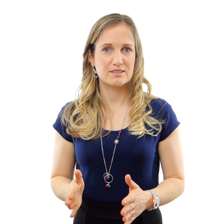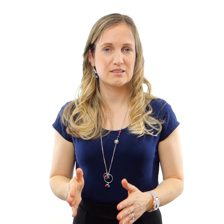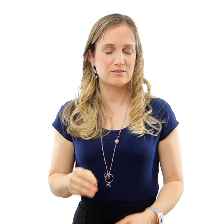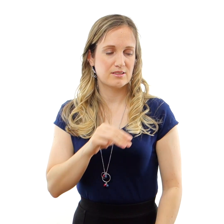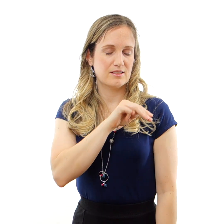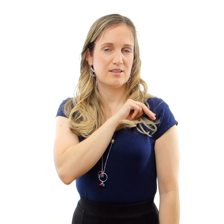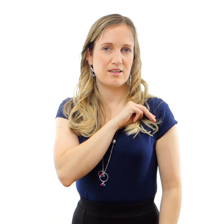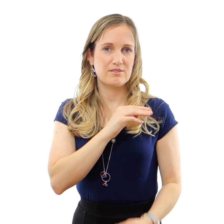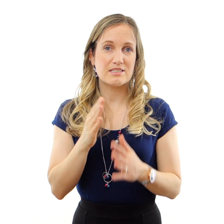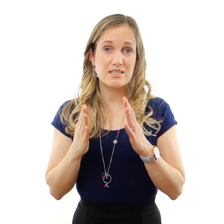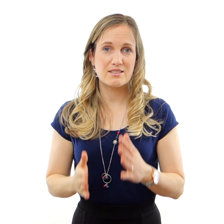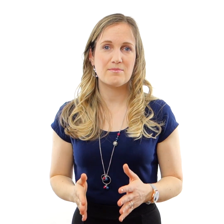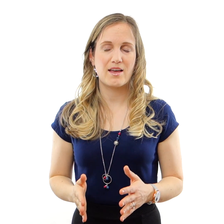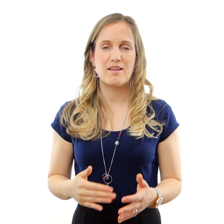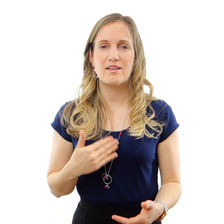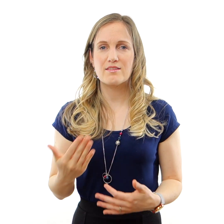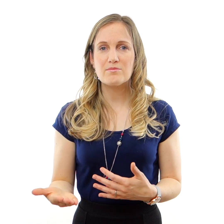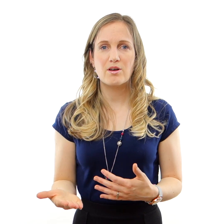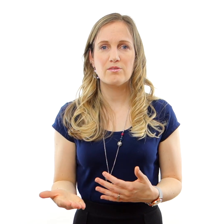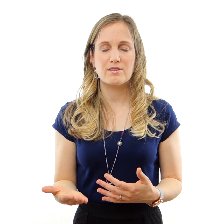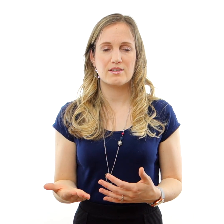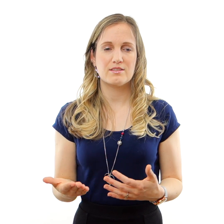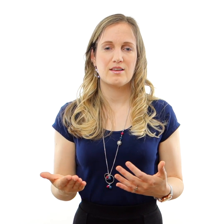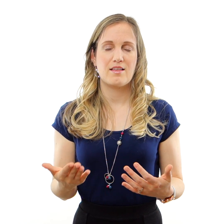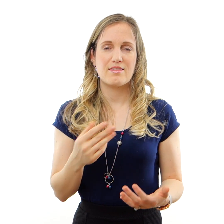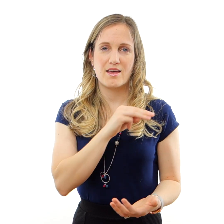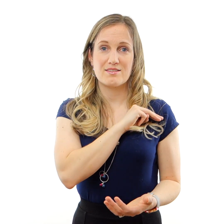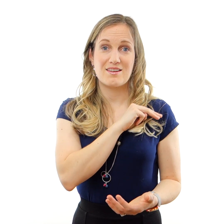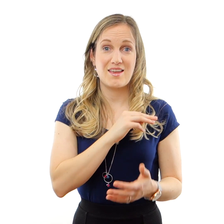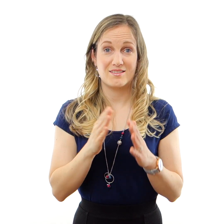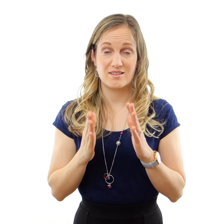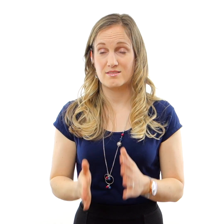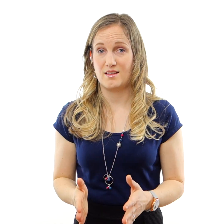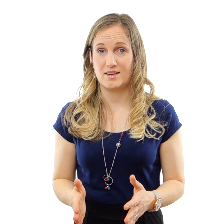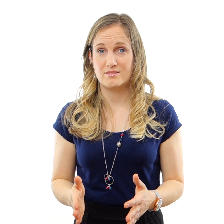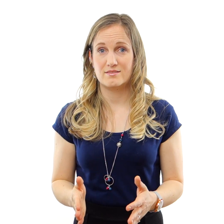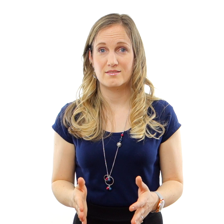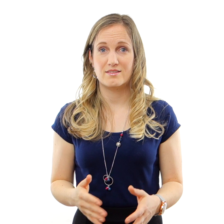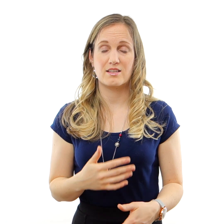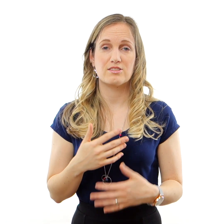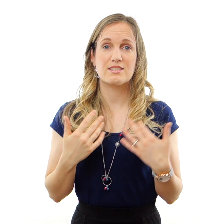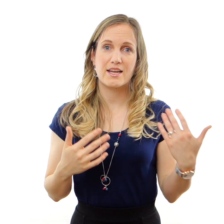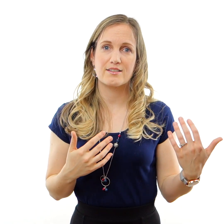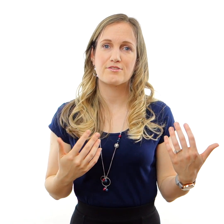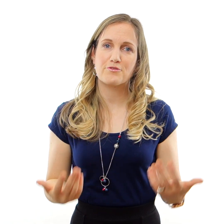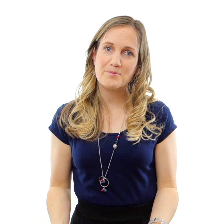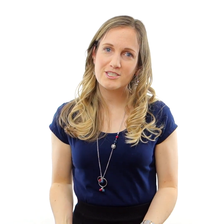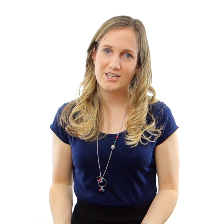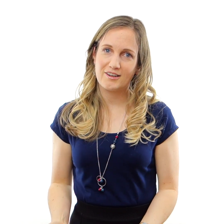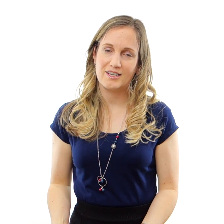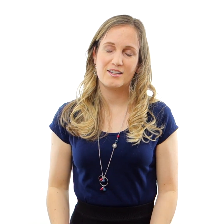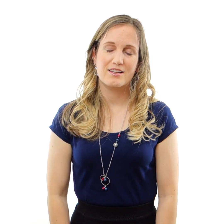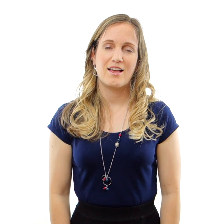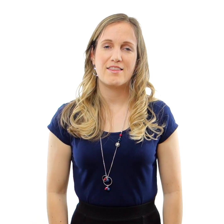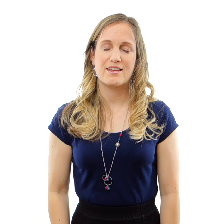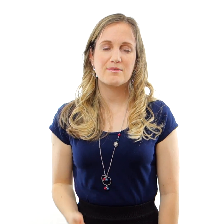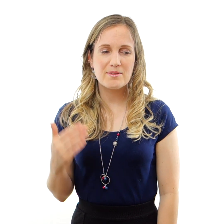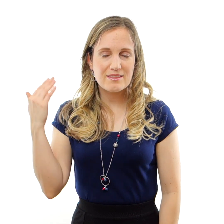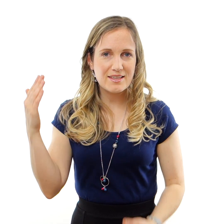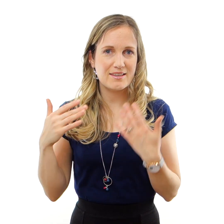and you can teach them that and let them know that that is an ASL sign that stands for missionary. And they can be thinking